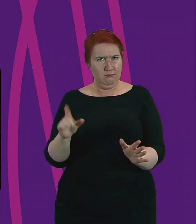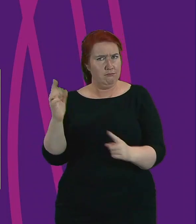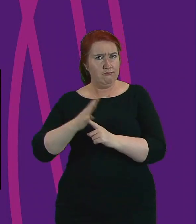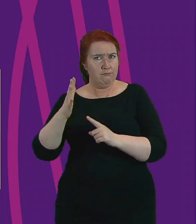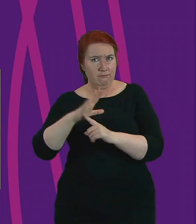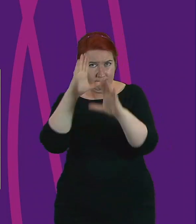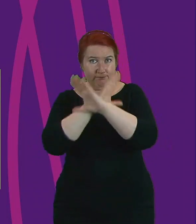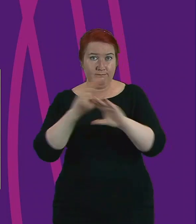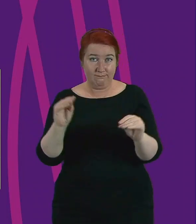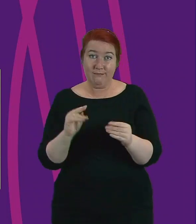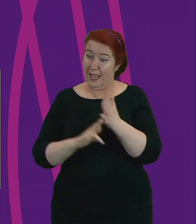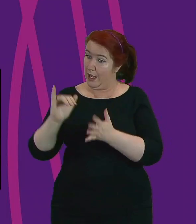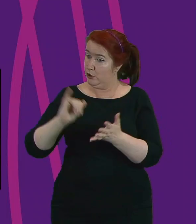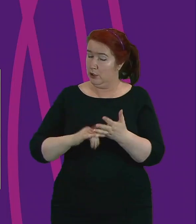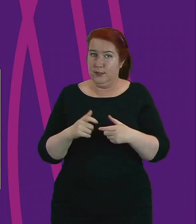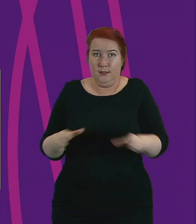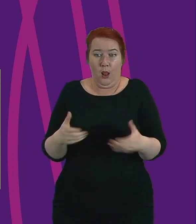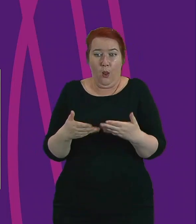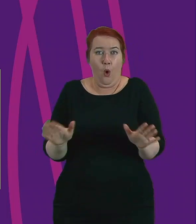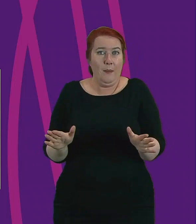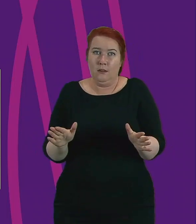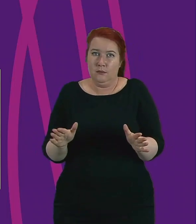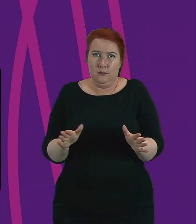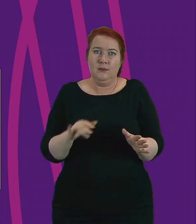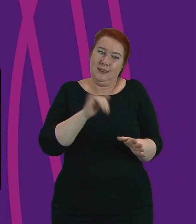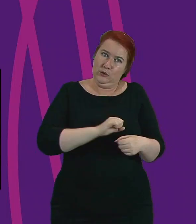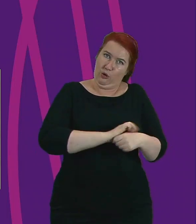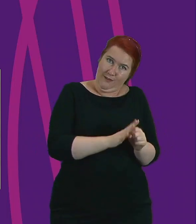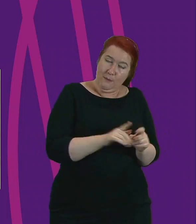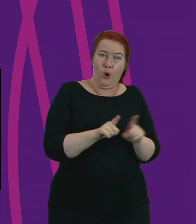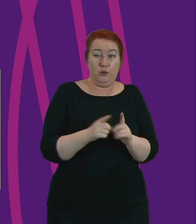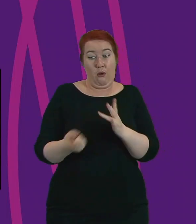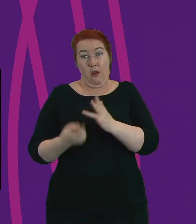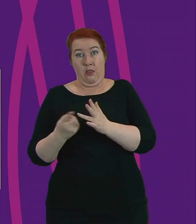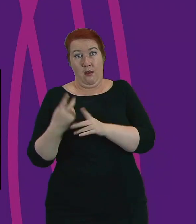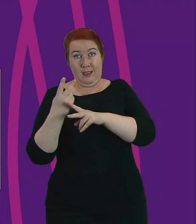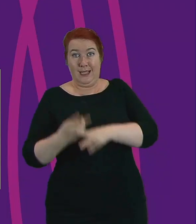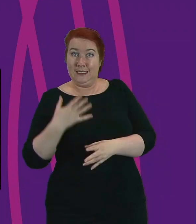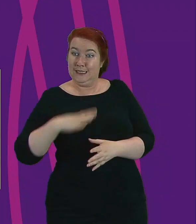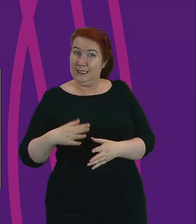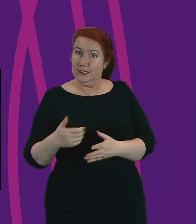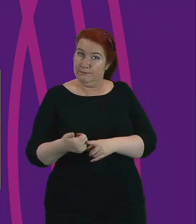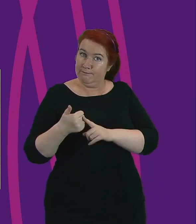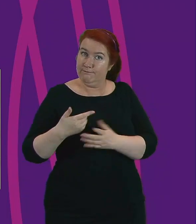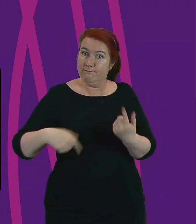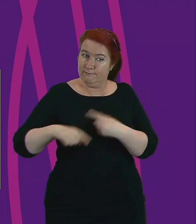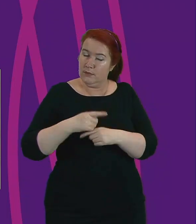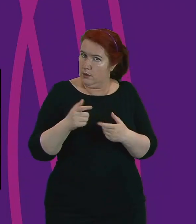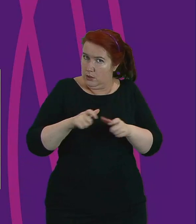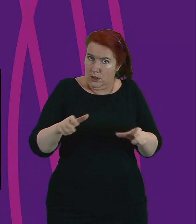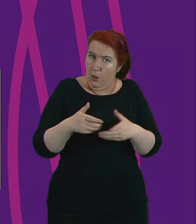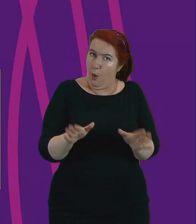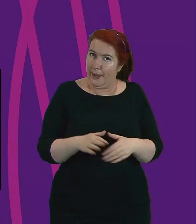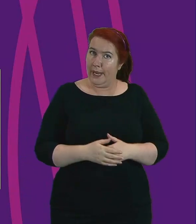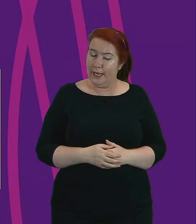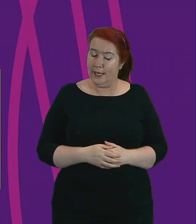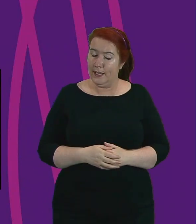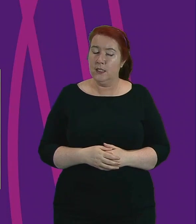public, that our NHS is open for other forms of care, and I'll come back and touch upon that in a moment. But I also want